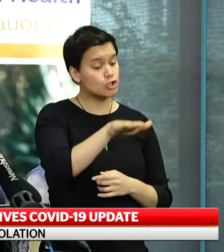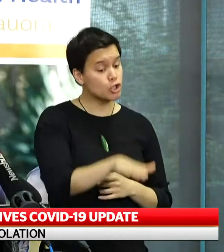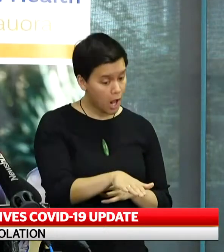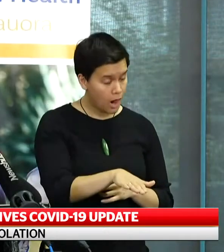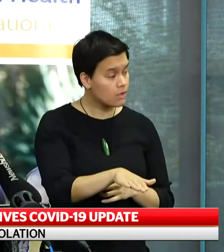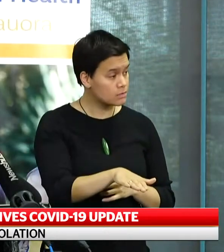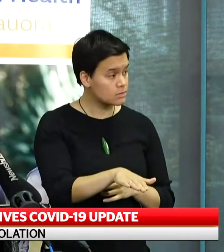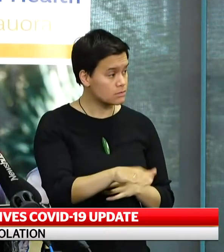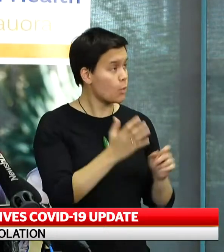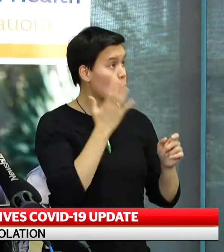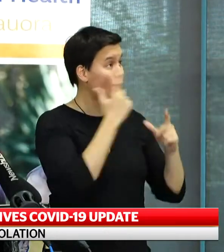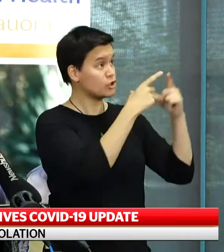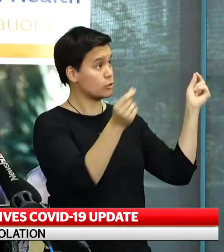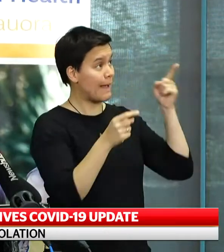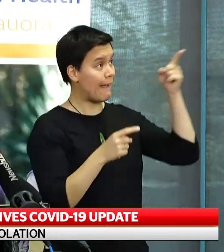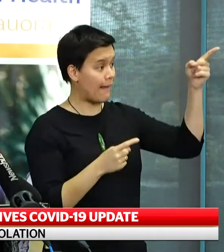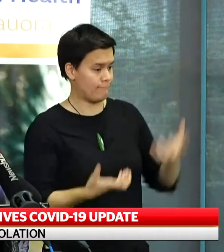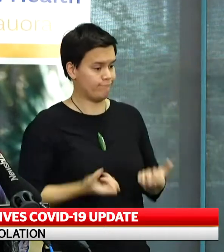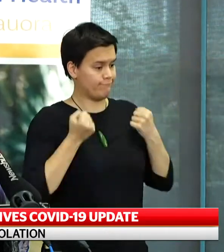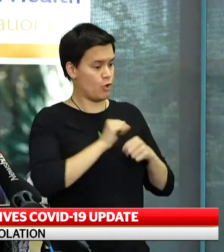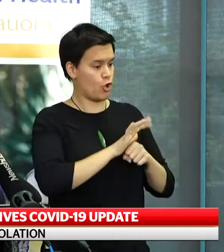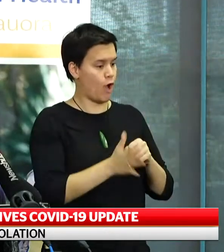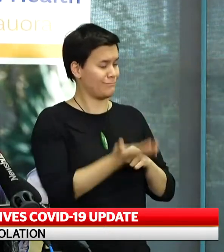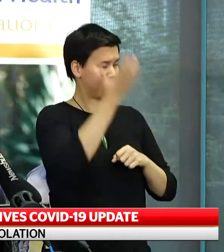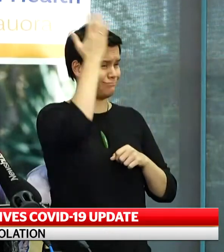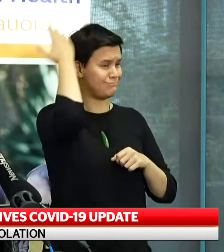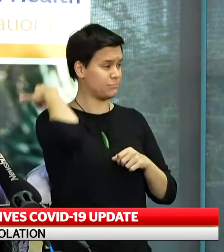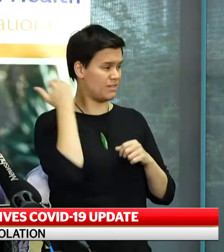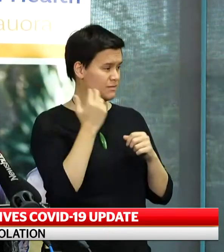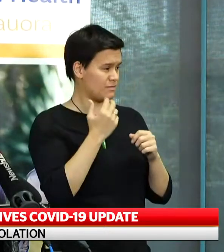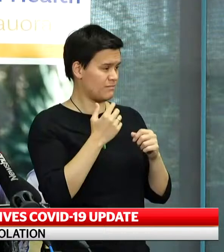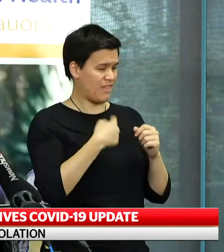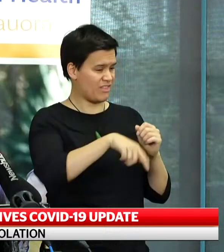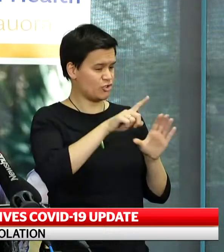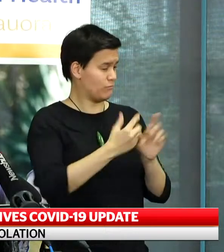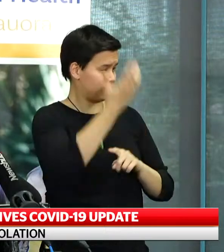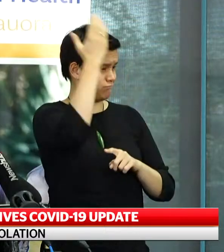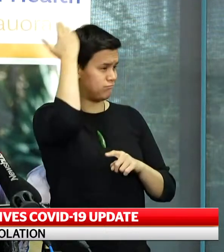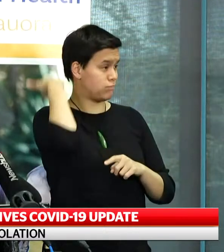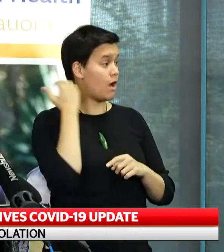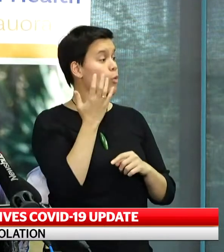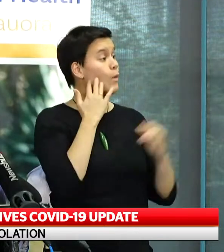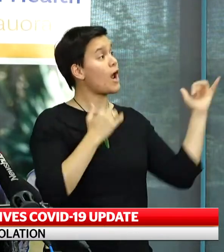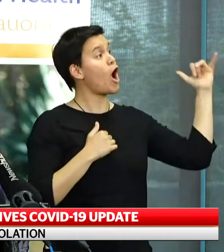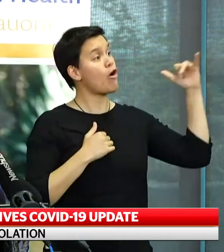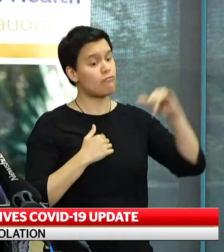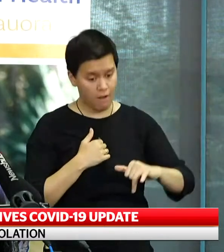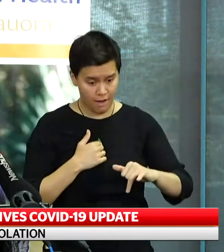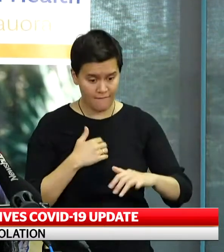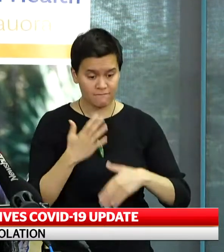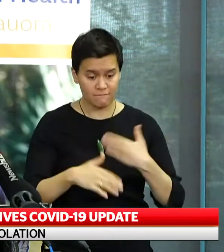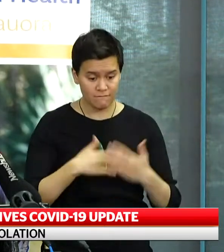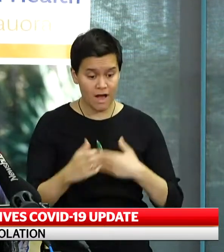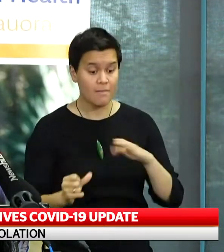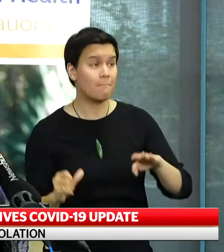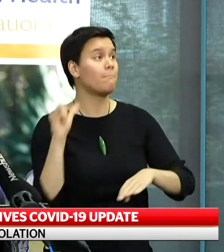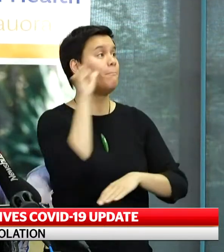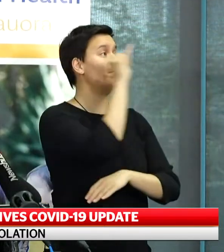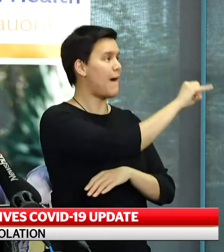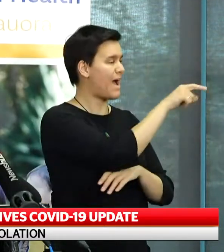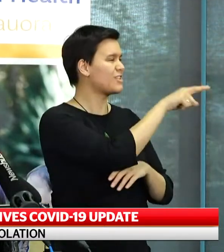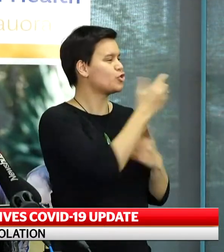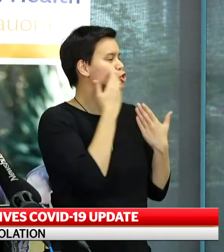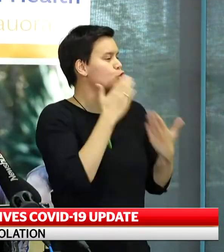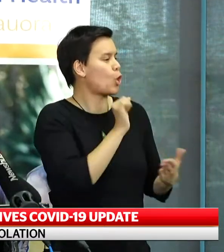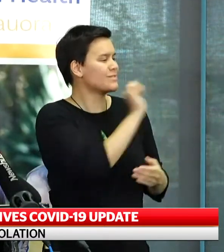could be an historical infection, which is why we've asked for the serology, which will help us confirm that. Will you continue to double bunk workers at